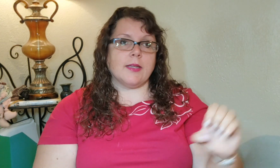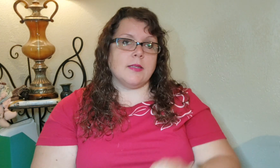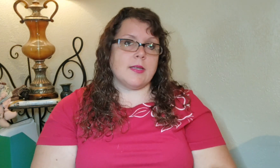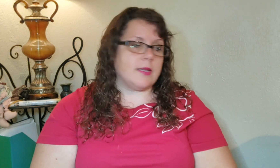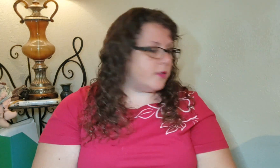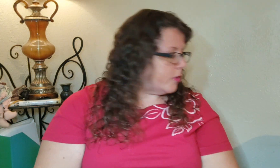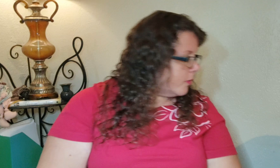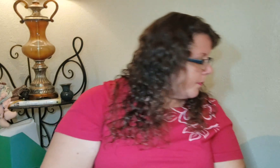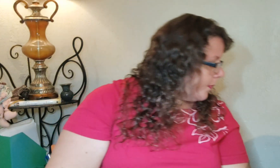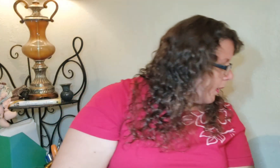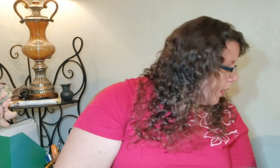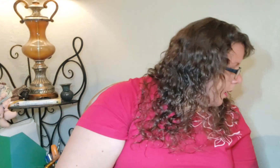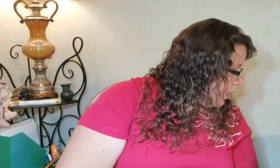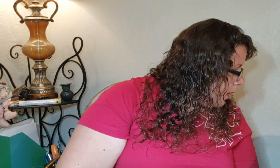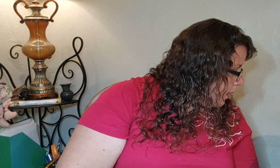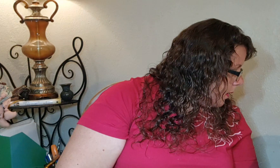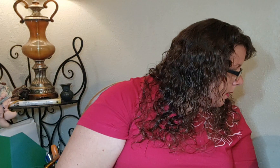the Easter.